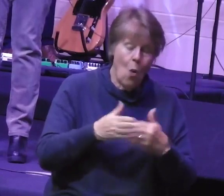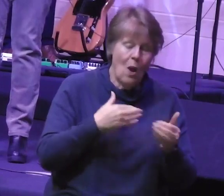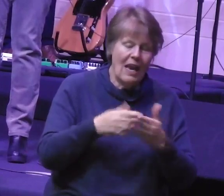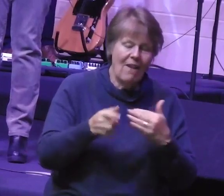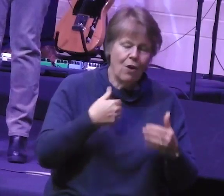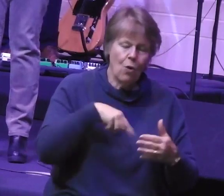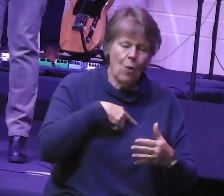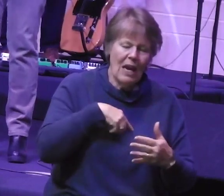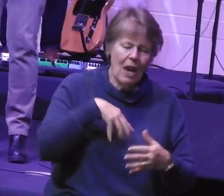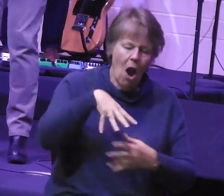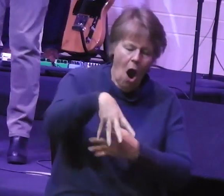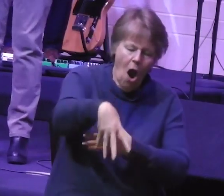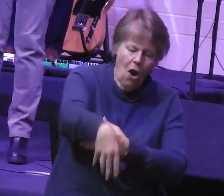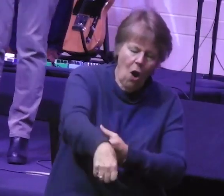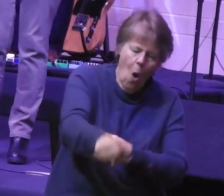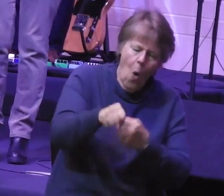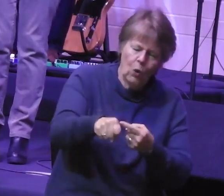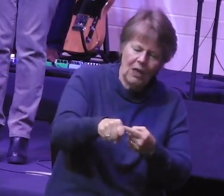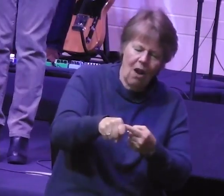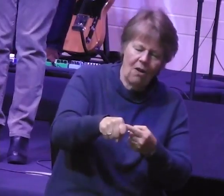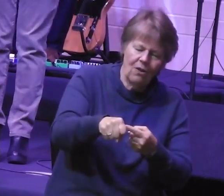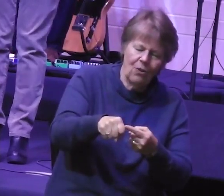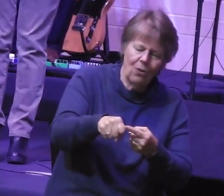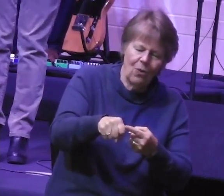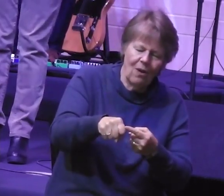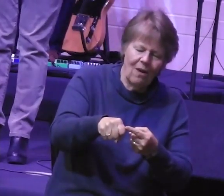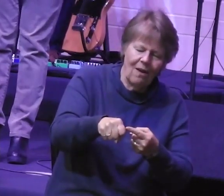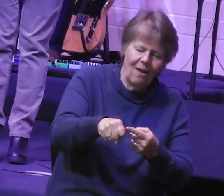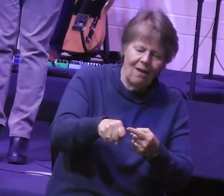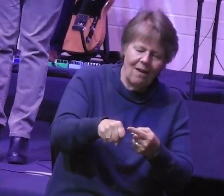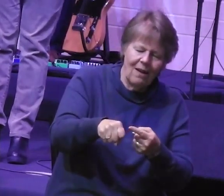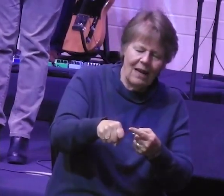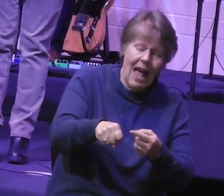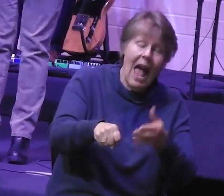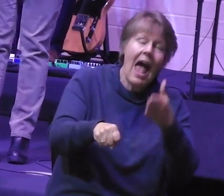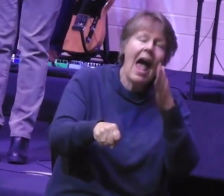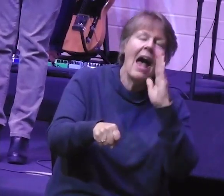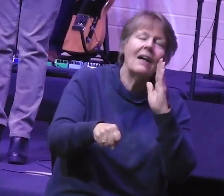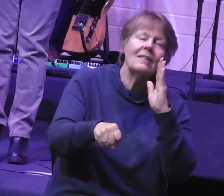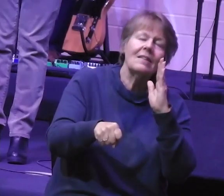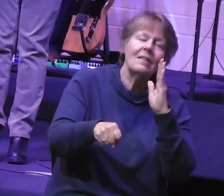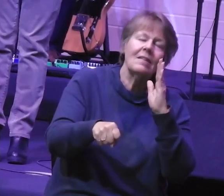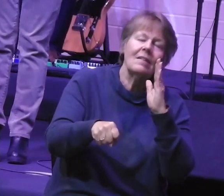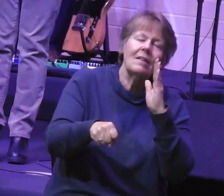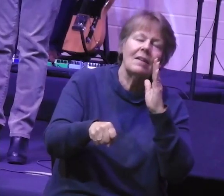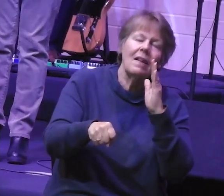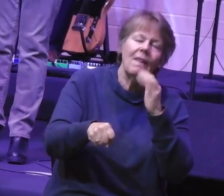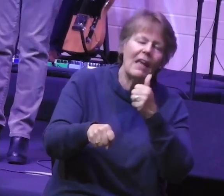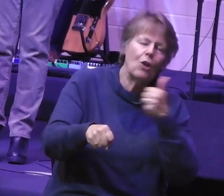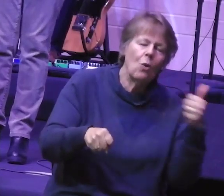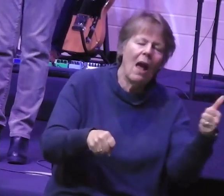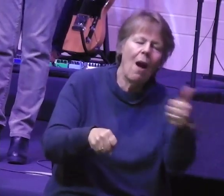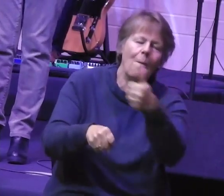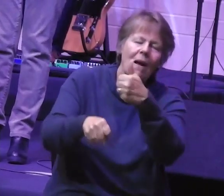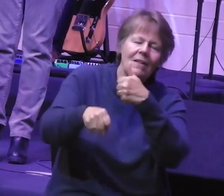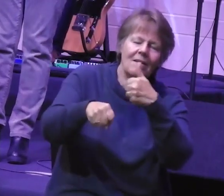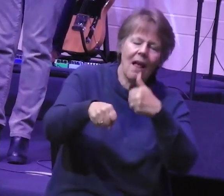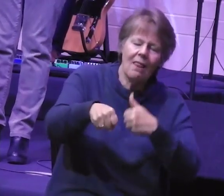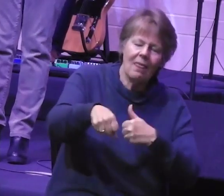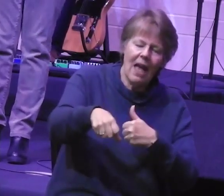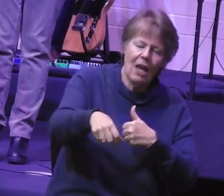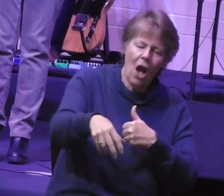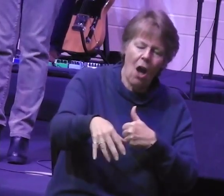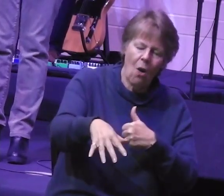I ask that you'd help us to let go. Simply let go of the things that are keeping us